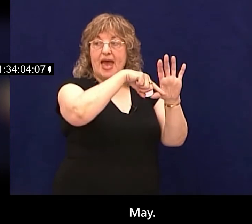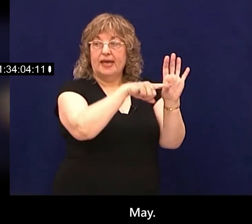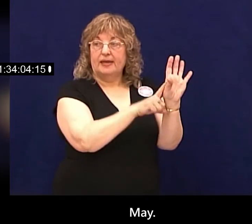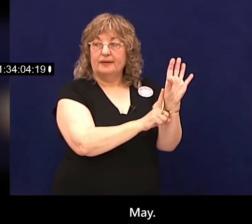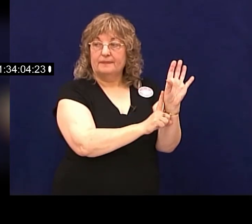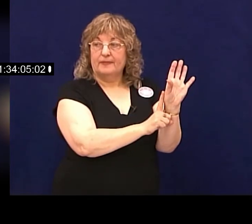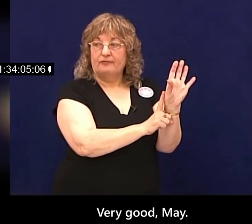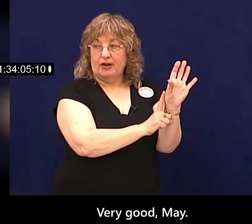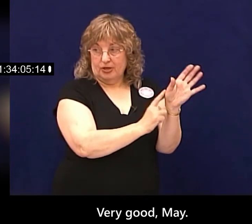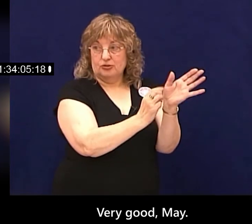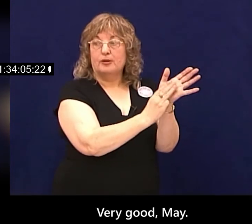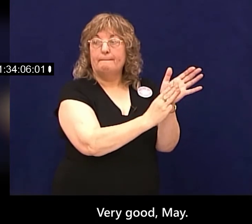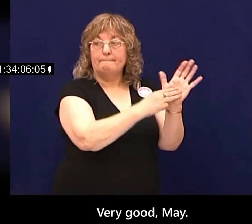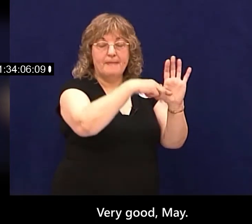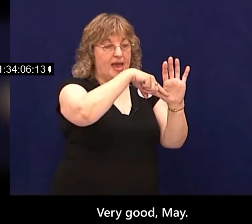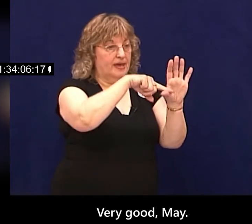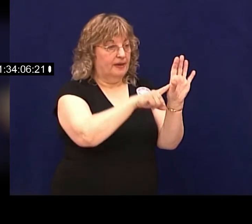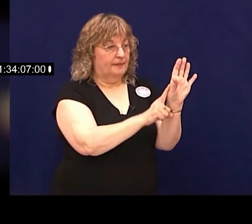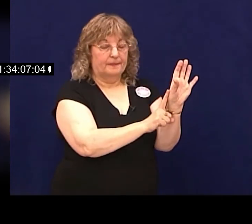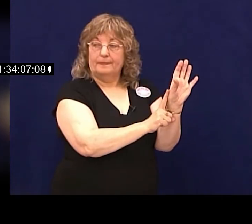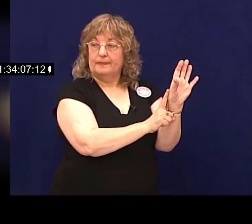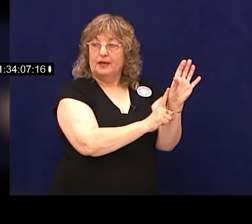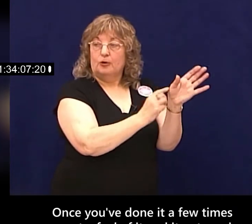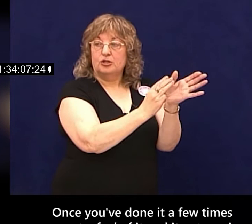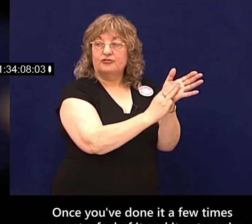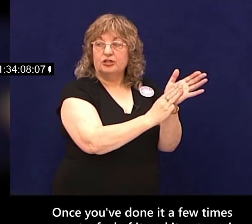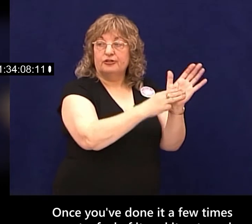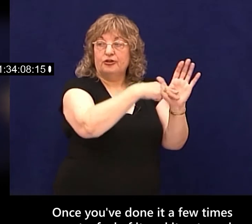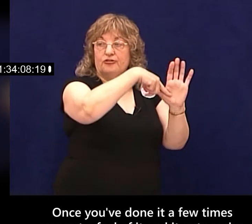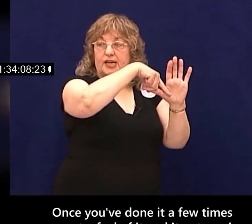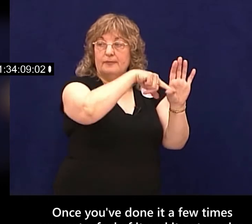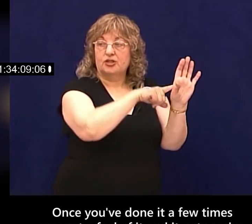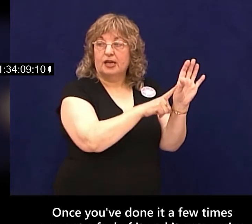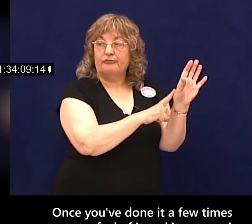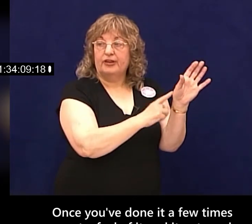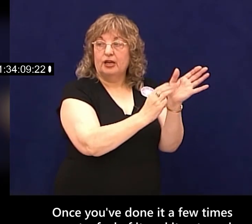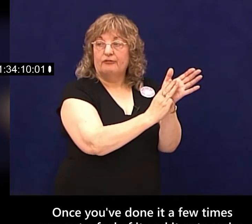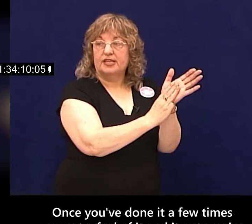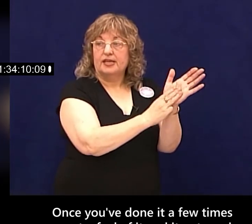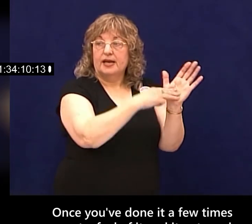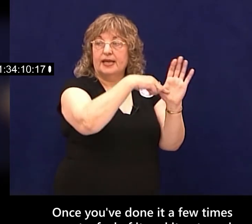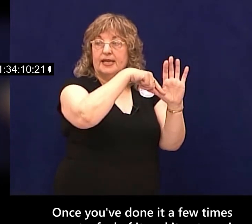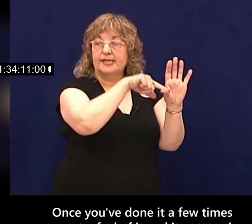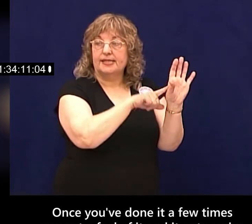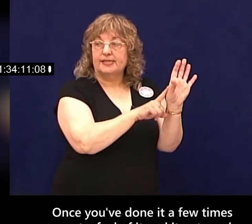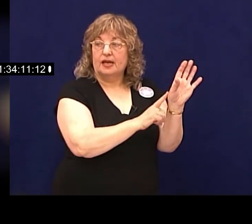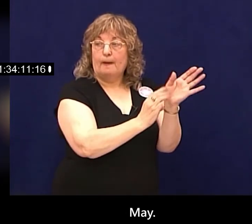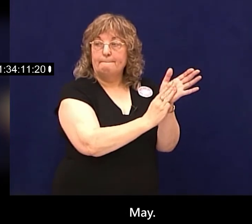May. Very good. May. Once you've done it a few times, you get a feel of it and it gets easier.